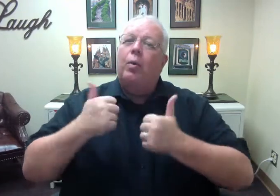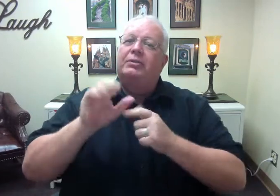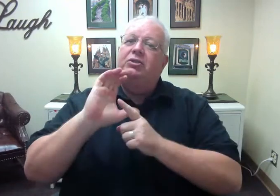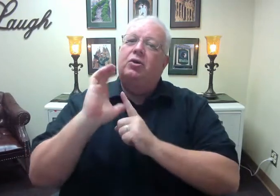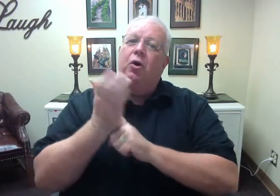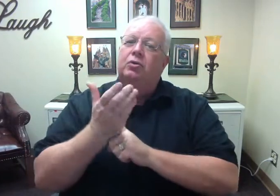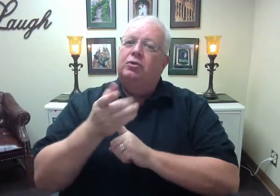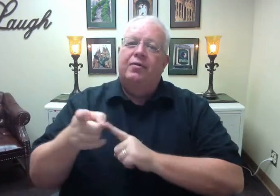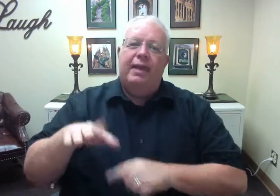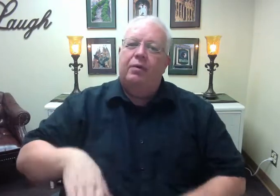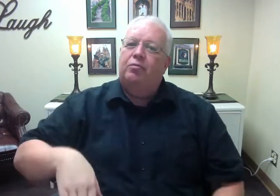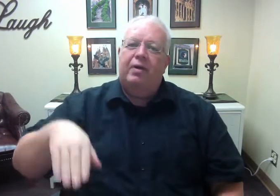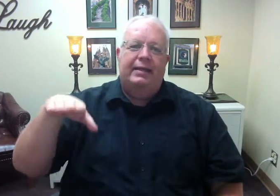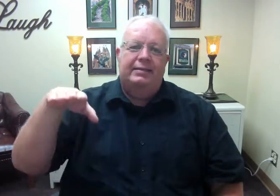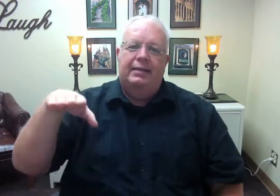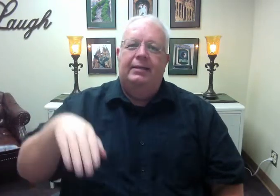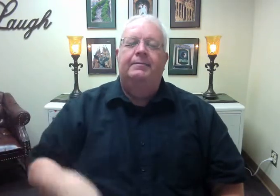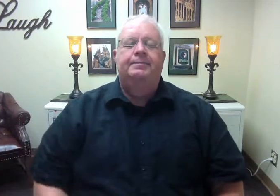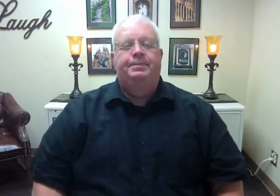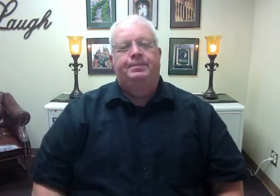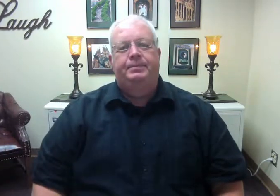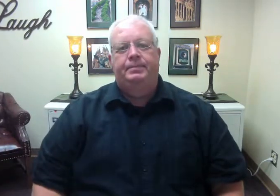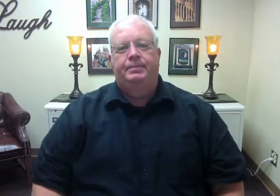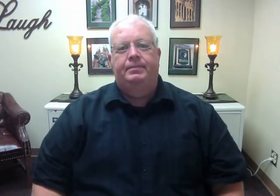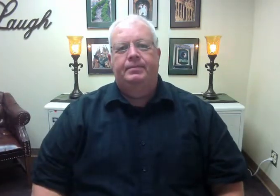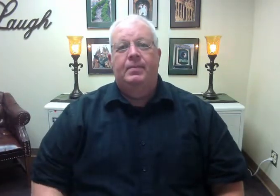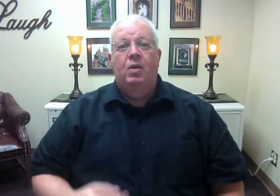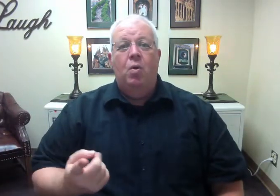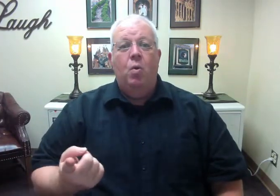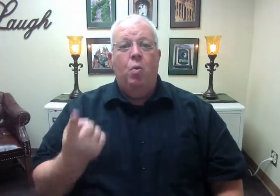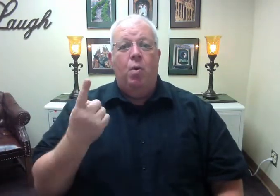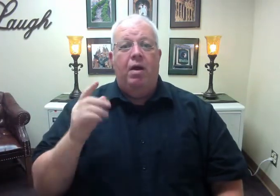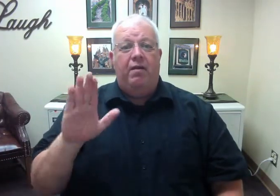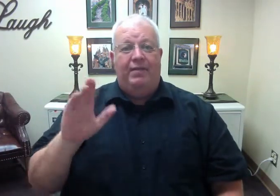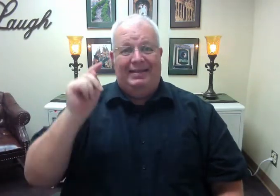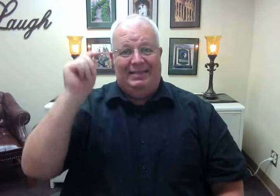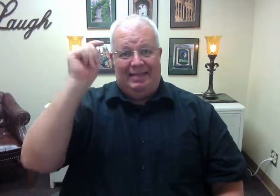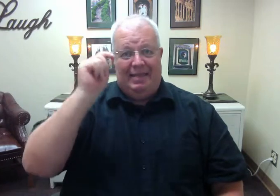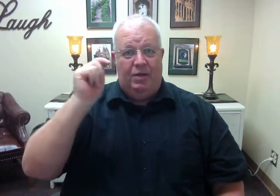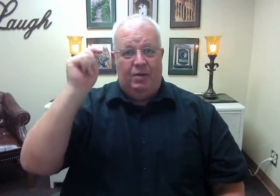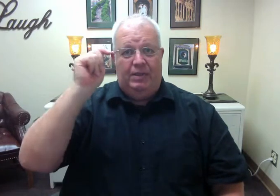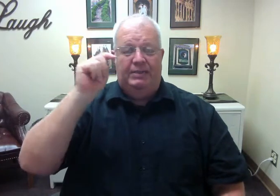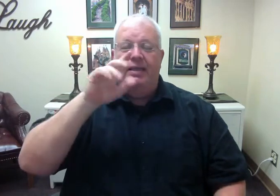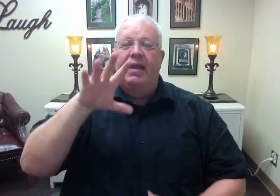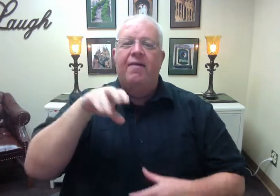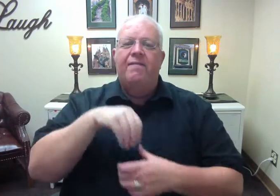One of his theories involved a concept called Object Permanence.